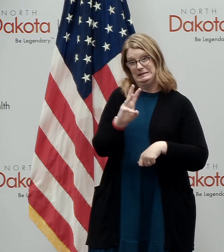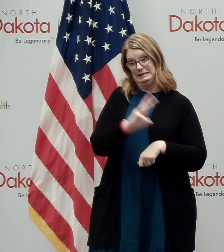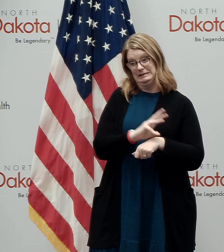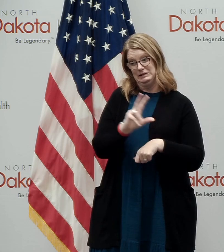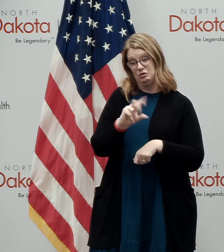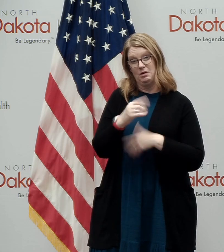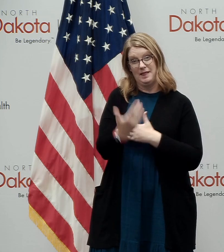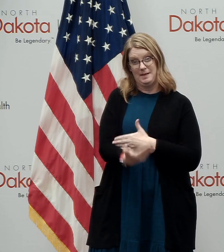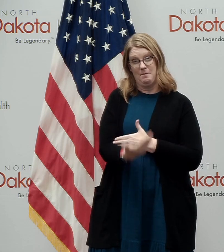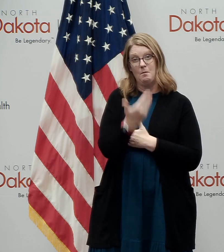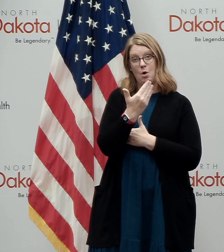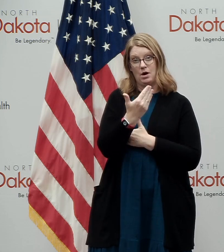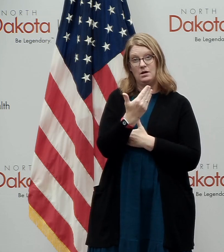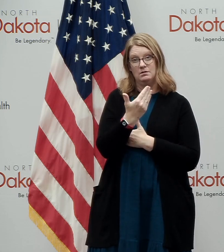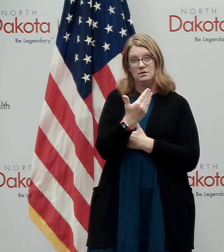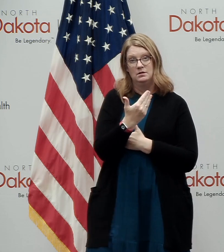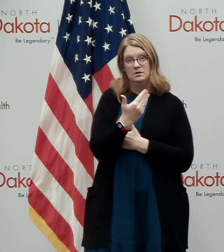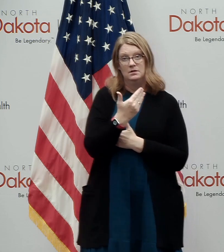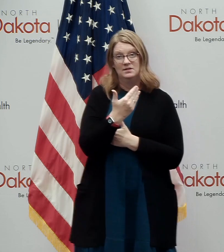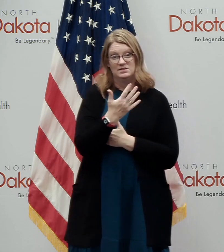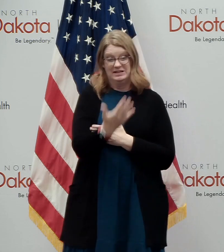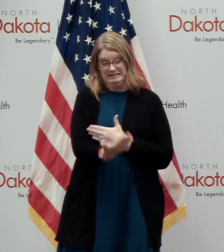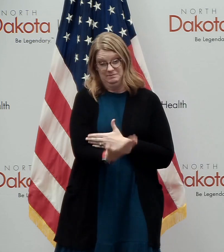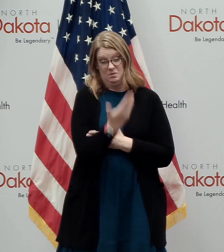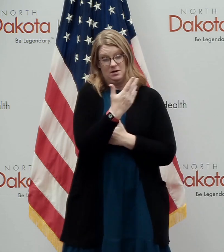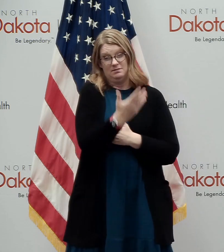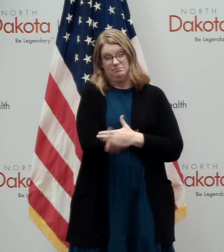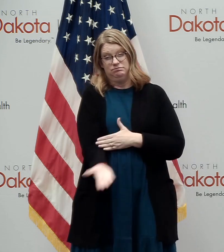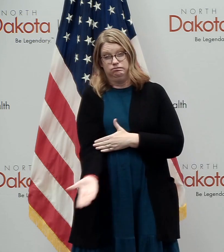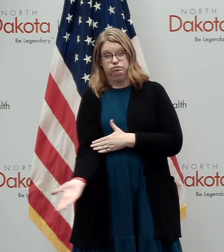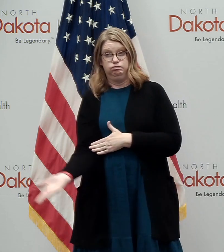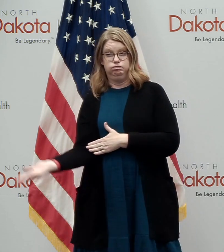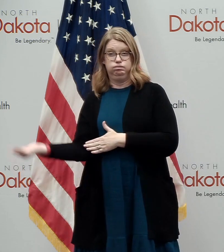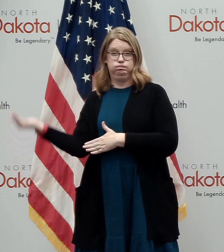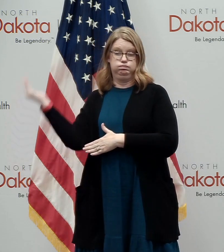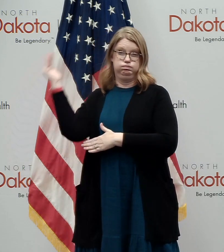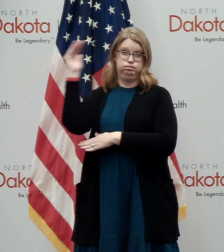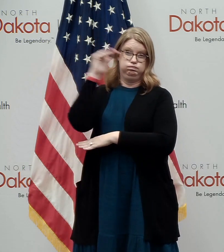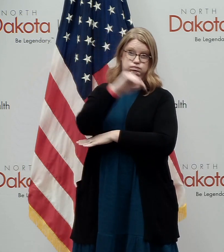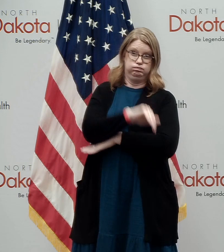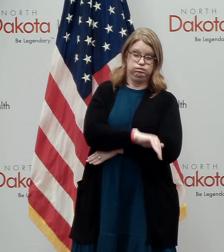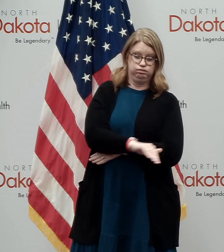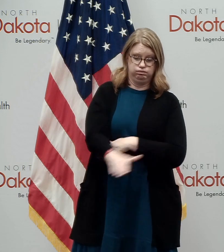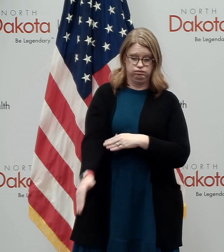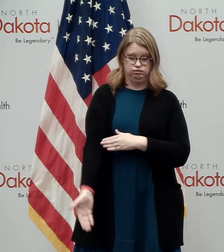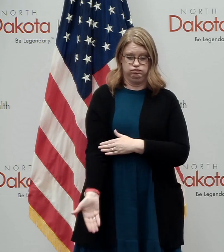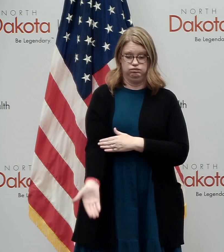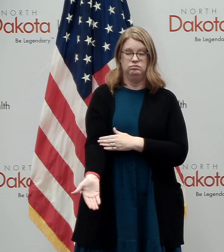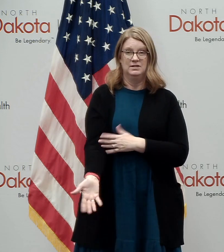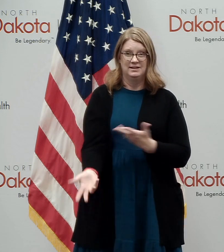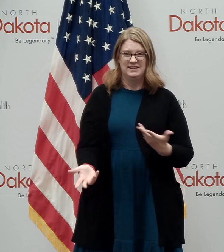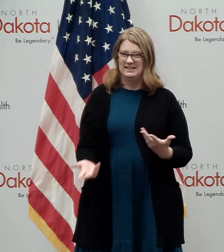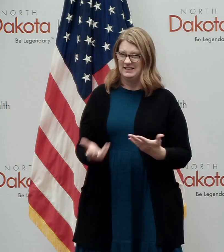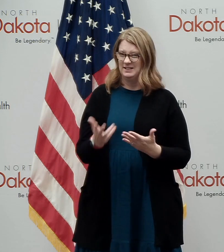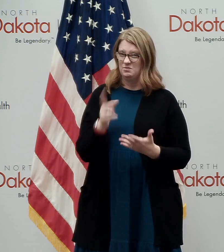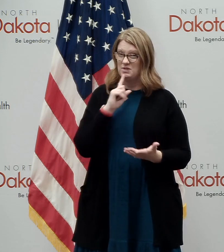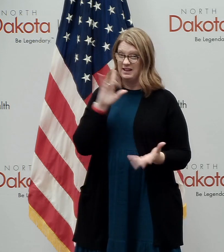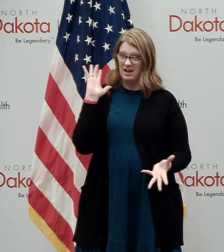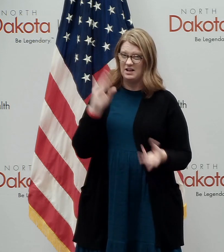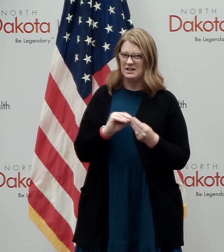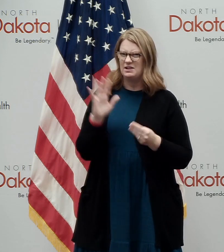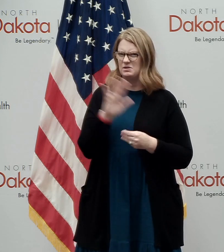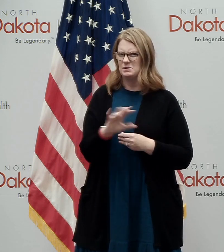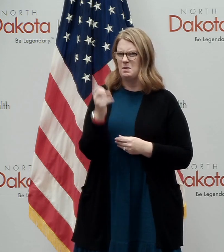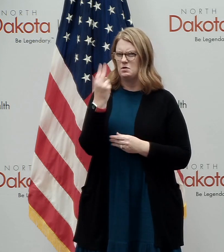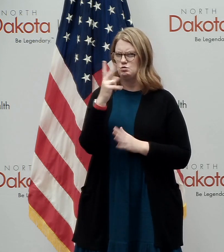in the morning, and they go until polls close, and so they're putting in like a 12-hour day. So it's a long day for